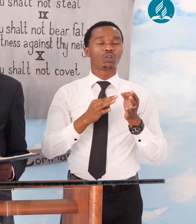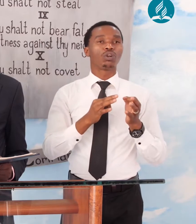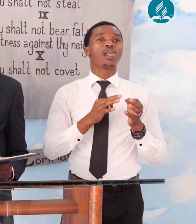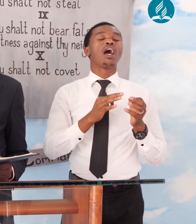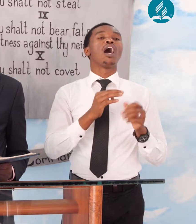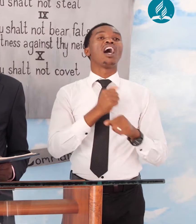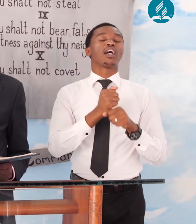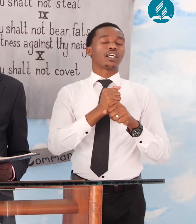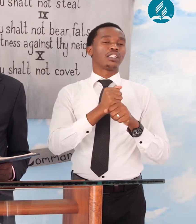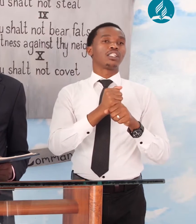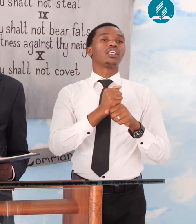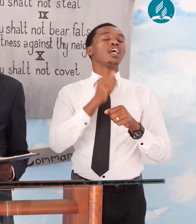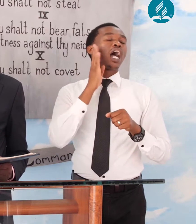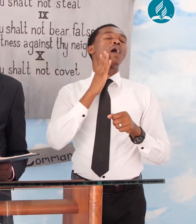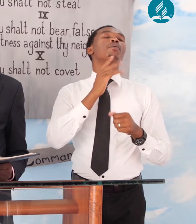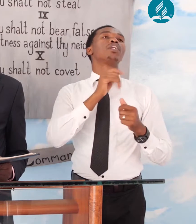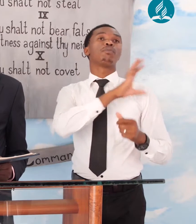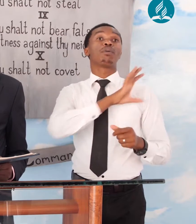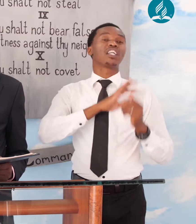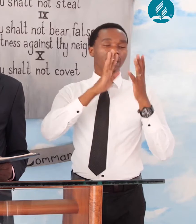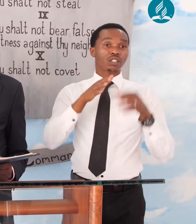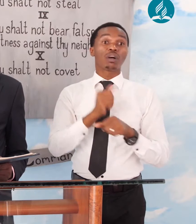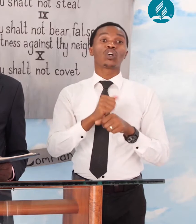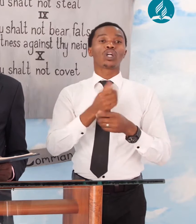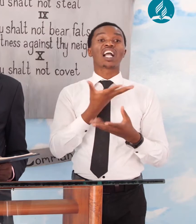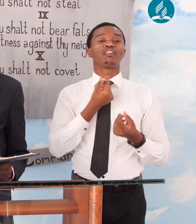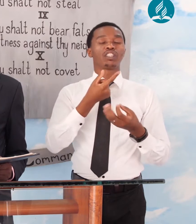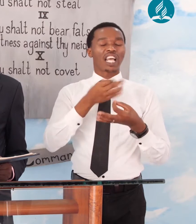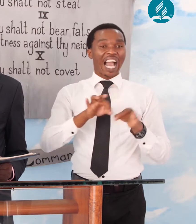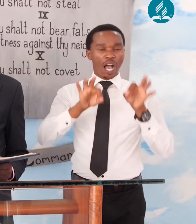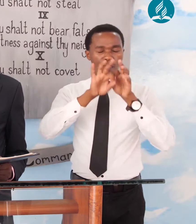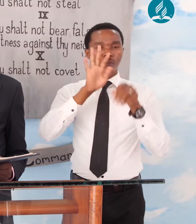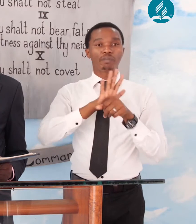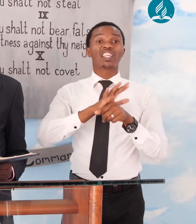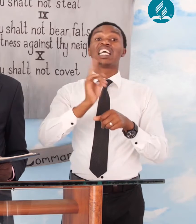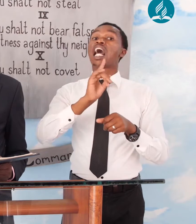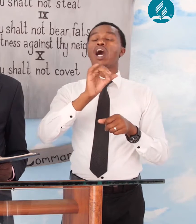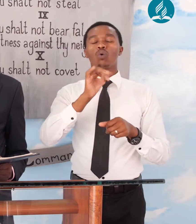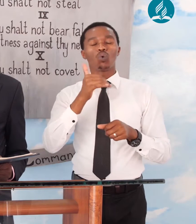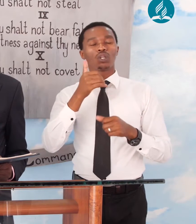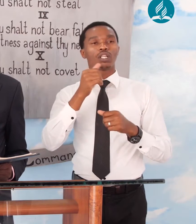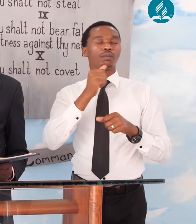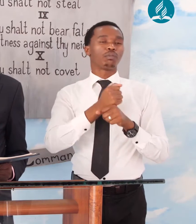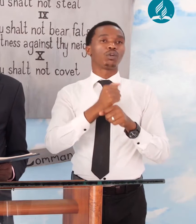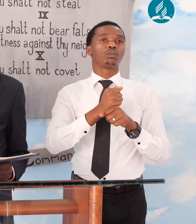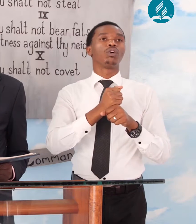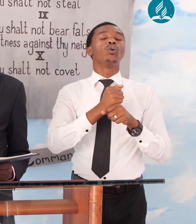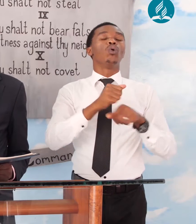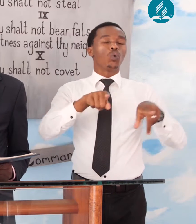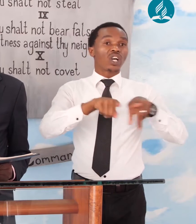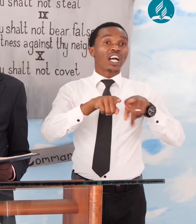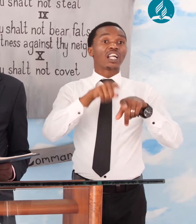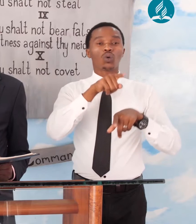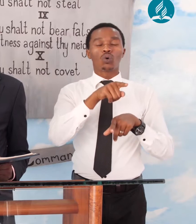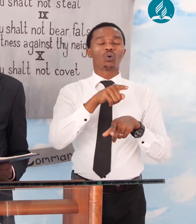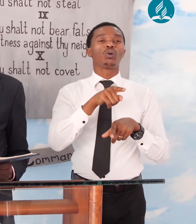the Christian mother. There is no other work that can equal this. To a very